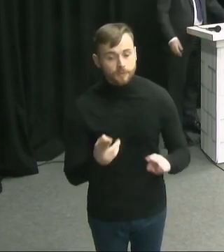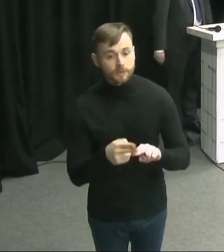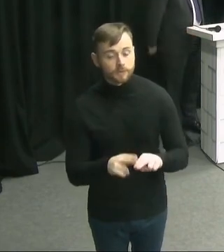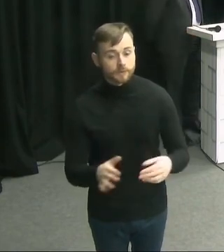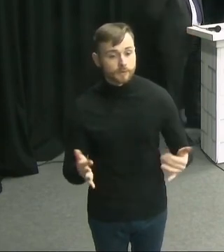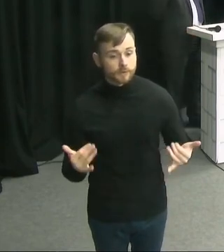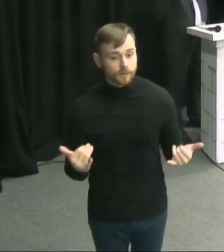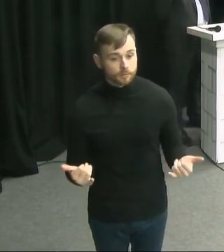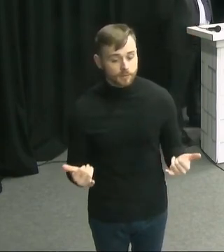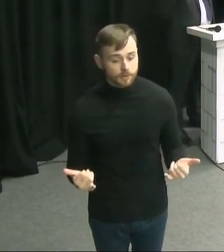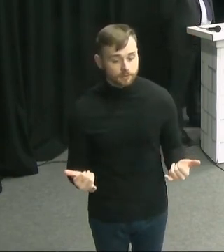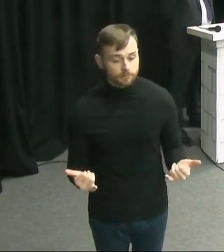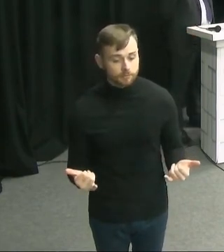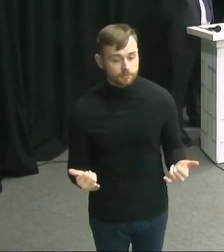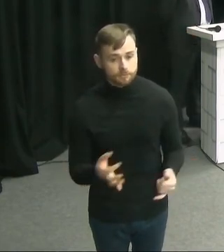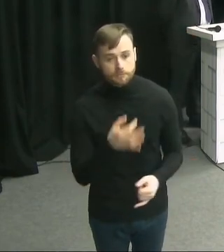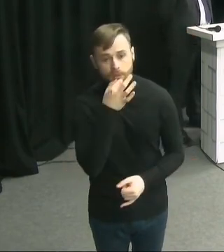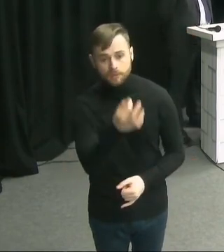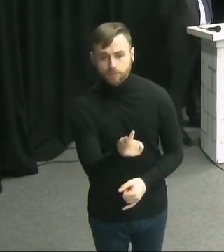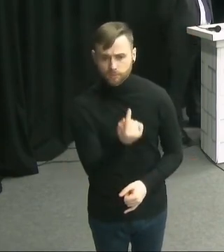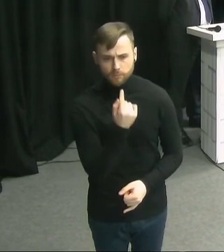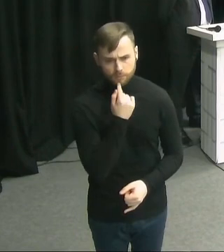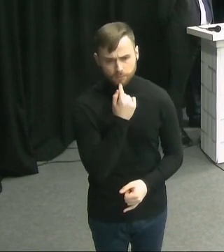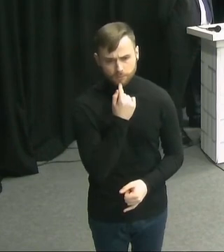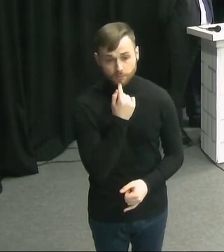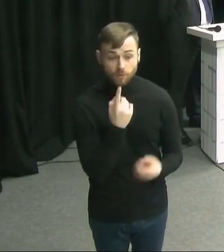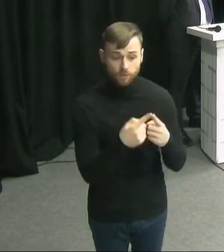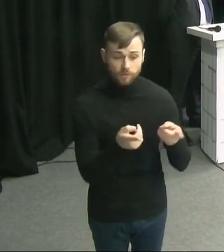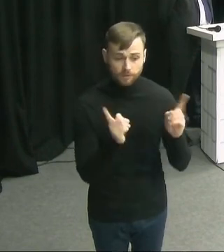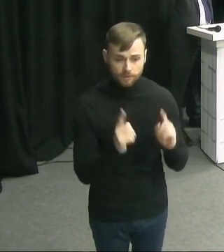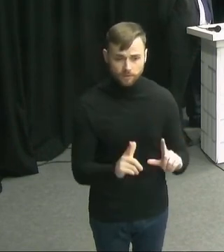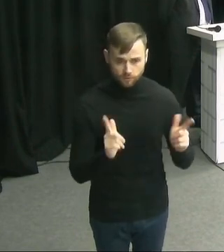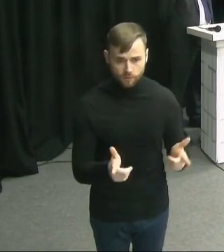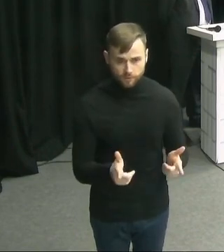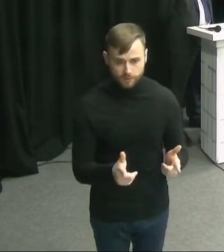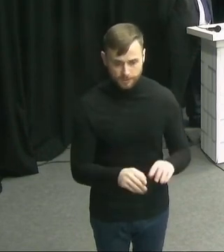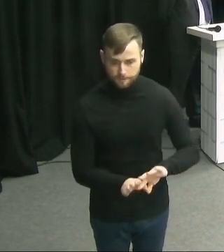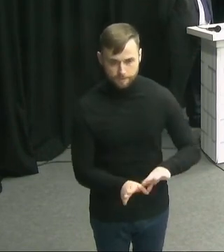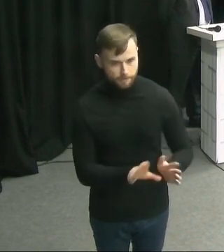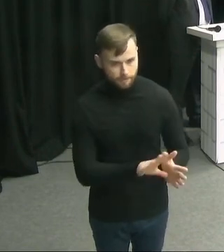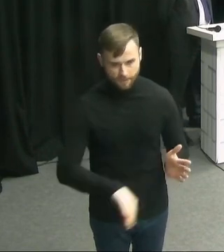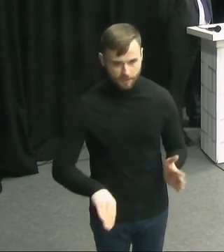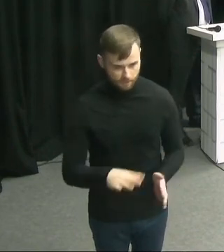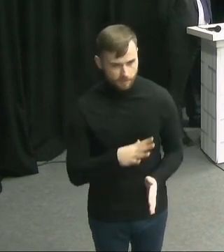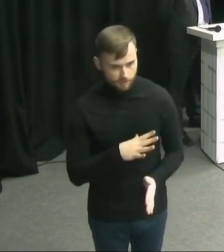Thus, it's very difficult to say that university will be able to get rid of it.